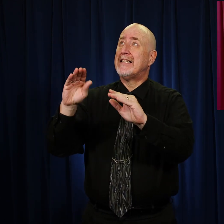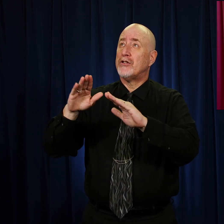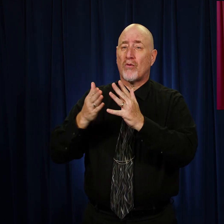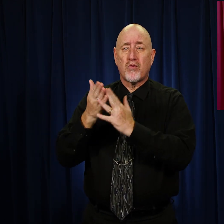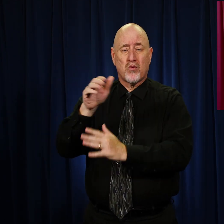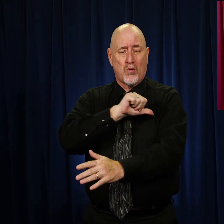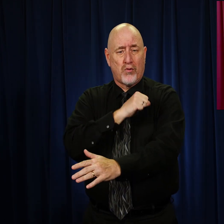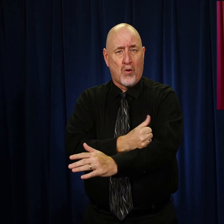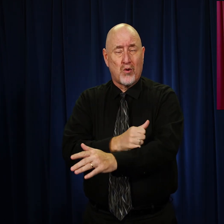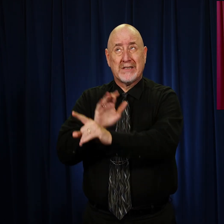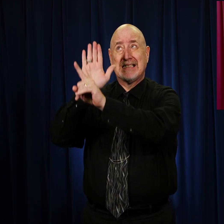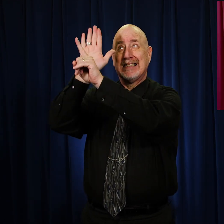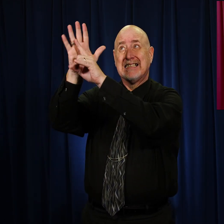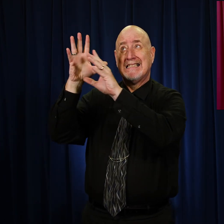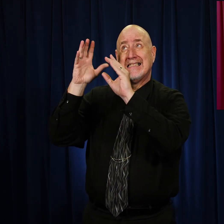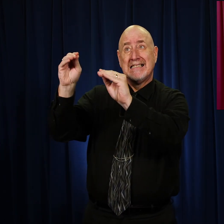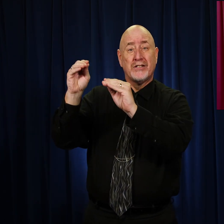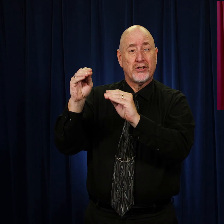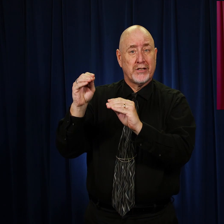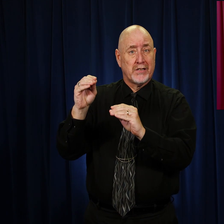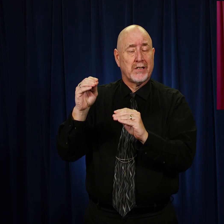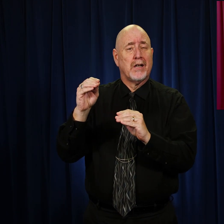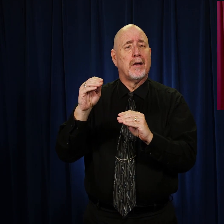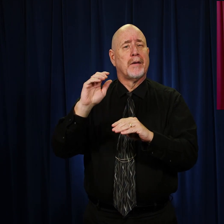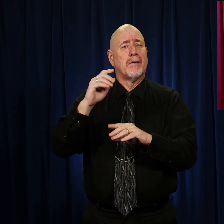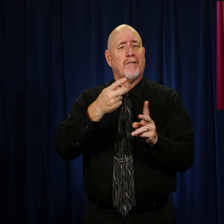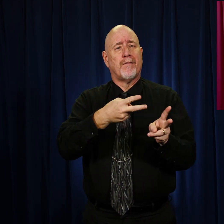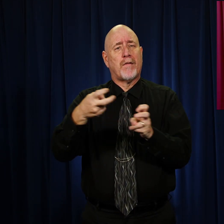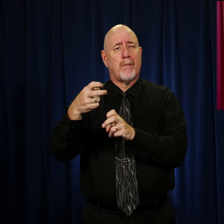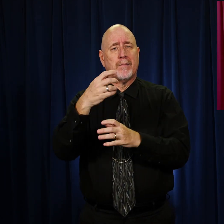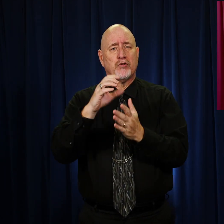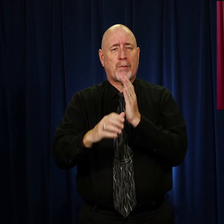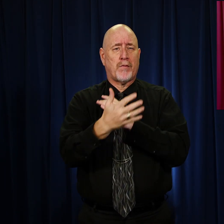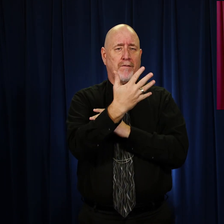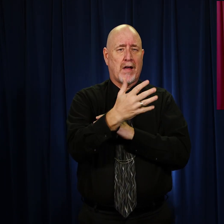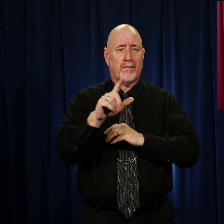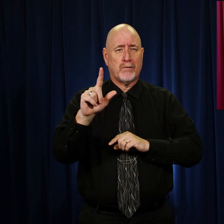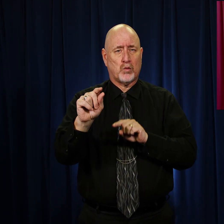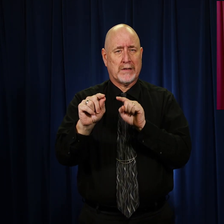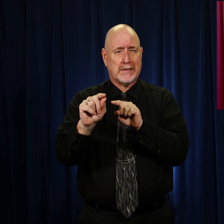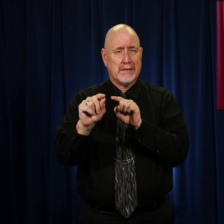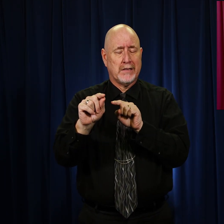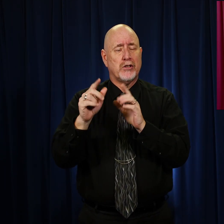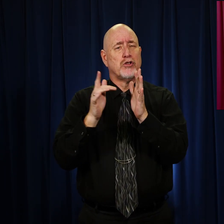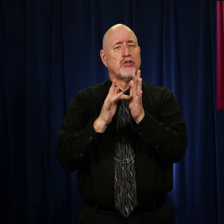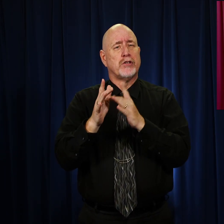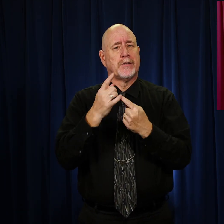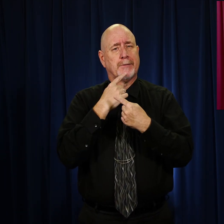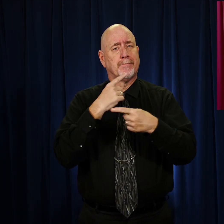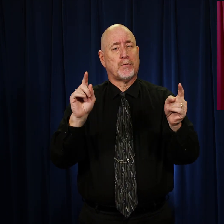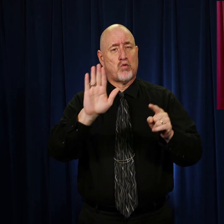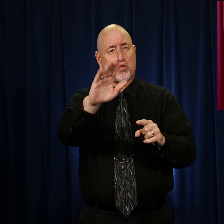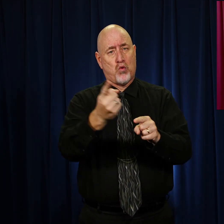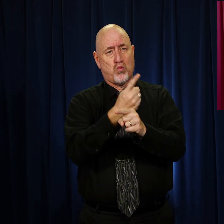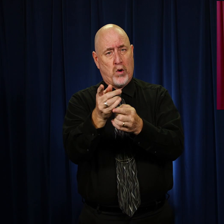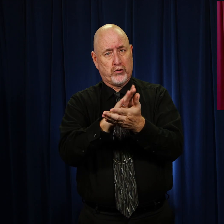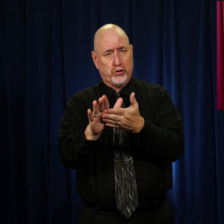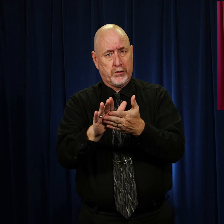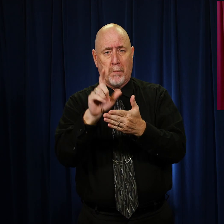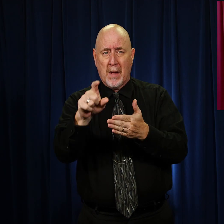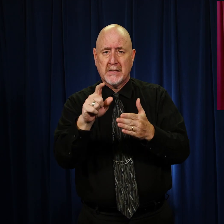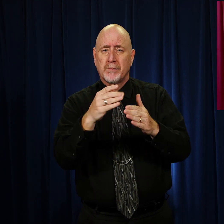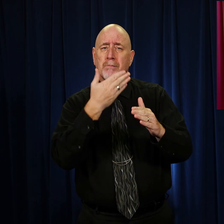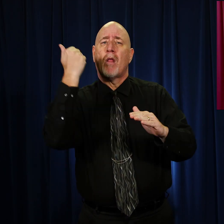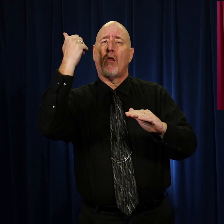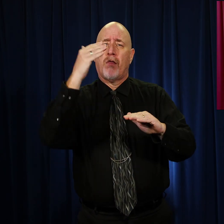the authoritative teachings of Jesus is that which is based upon chapter 5 and verse 20, where he says that your righteousness is going to have